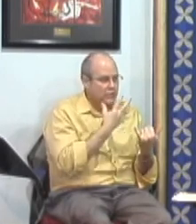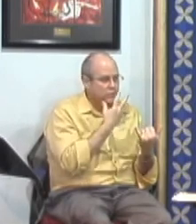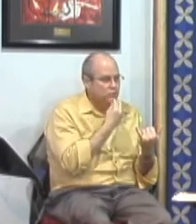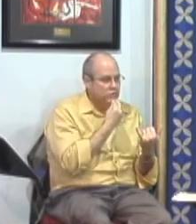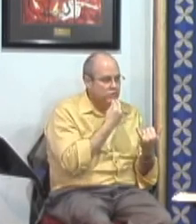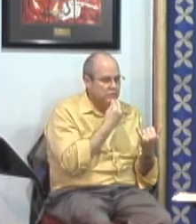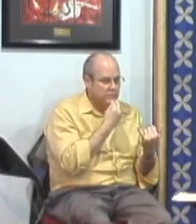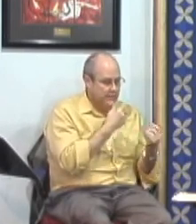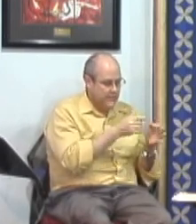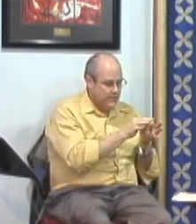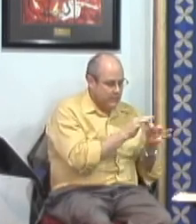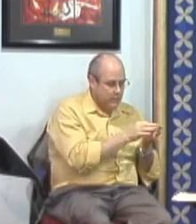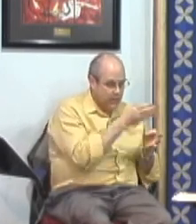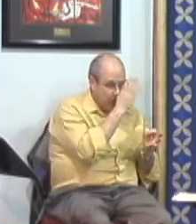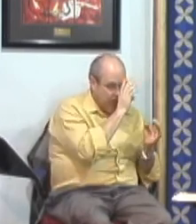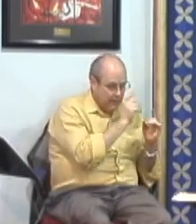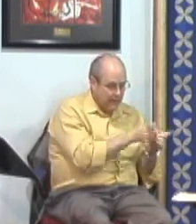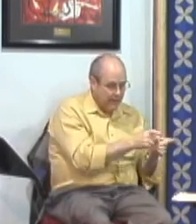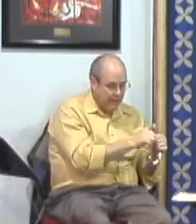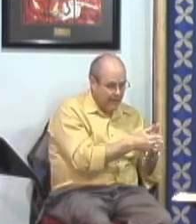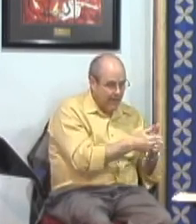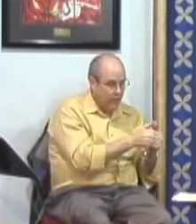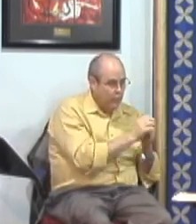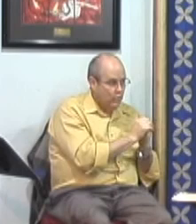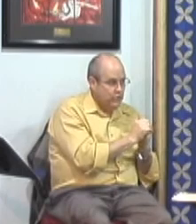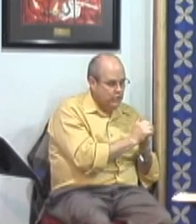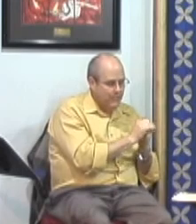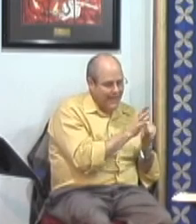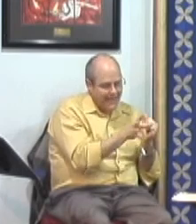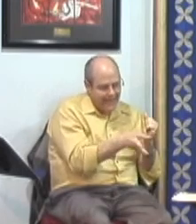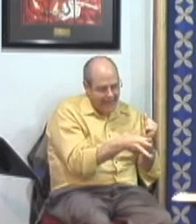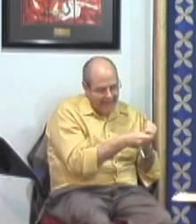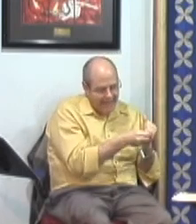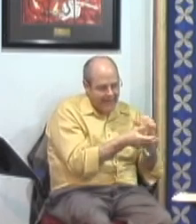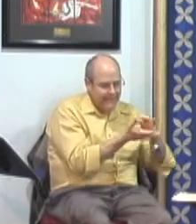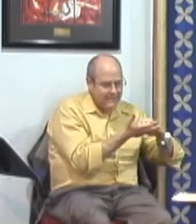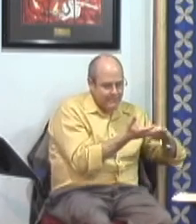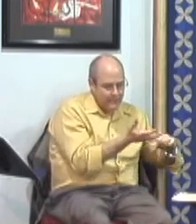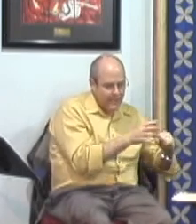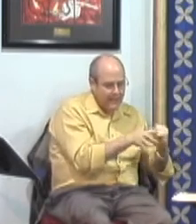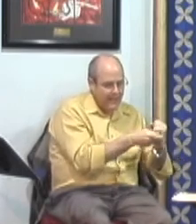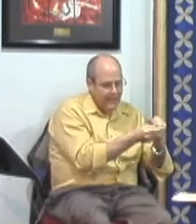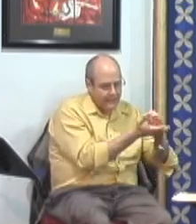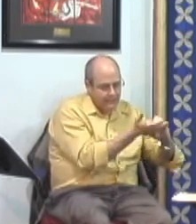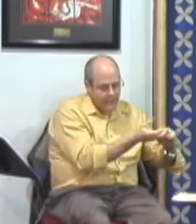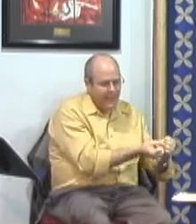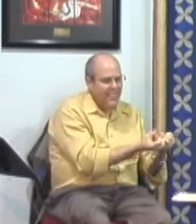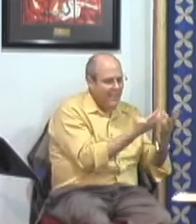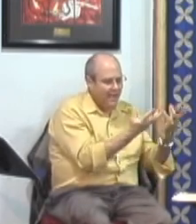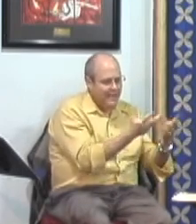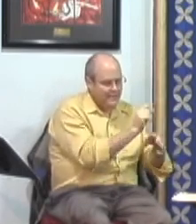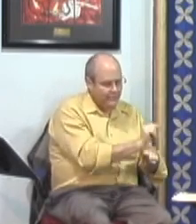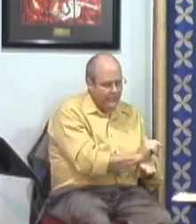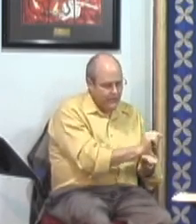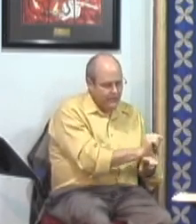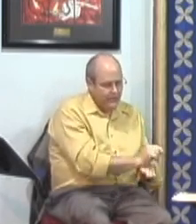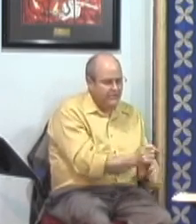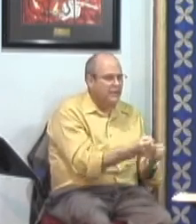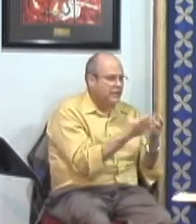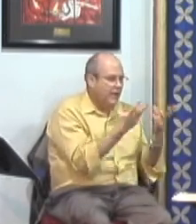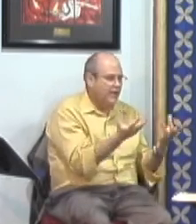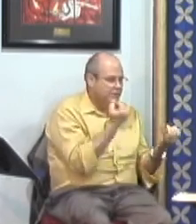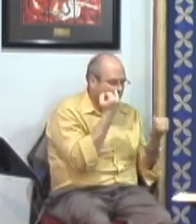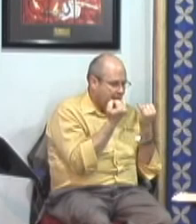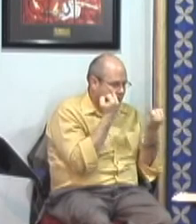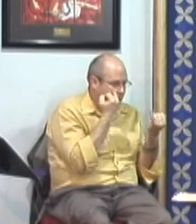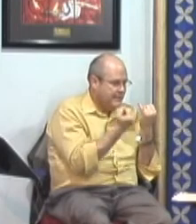these instructions that God gave of how to worship him, and they have added and subtracted to them lots of traditions and lots of